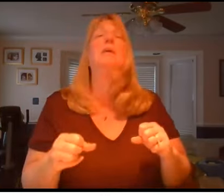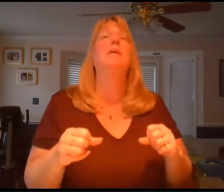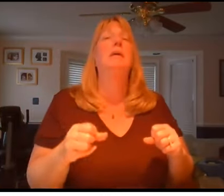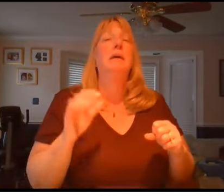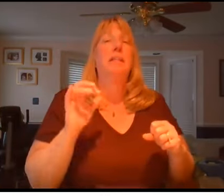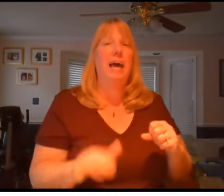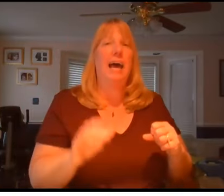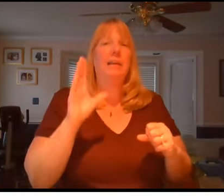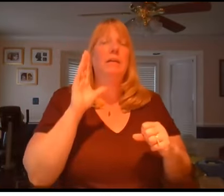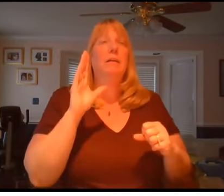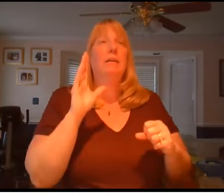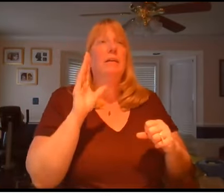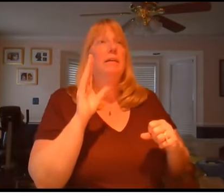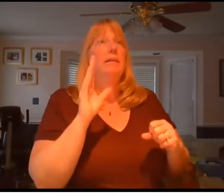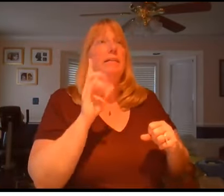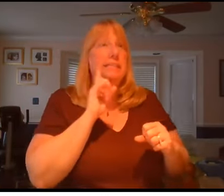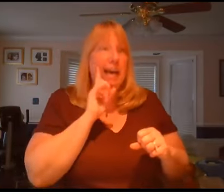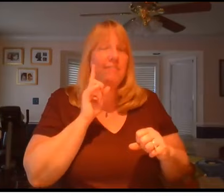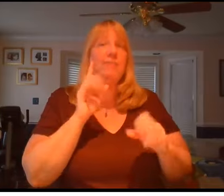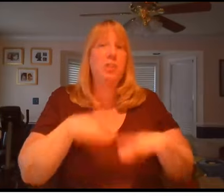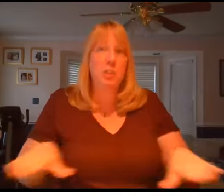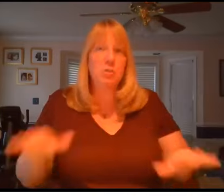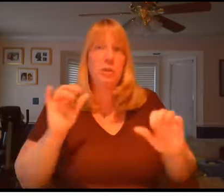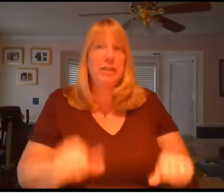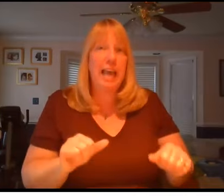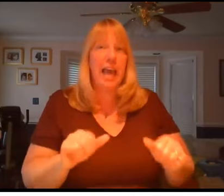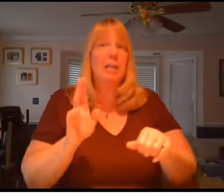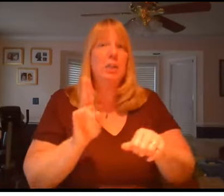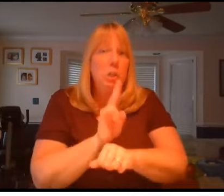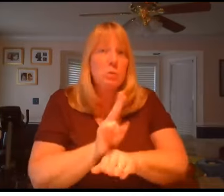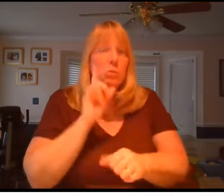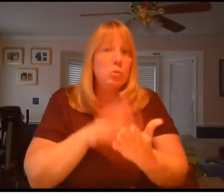oh, we know what we're doing, we're creating a system. Definitely creating teachers.